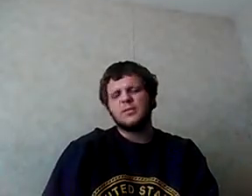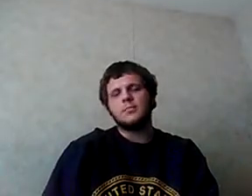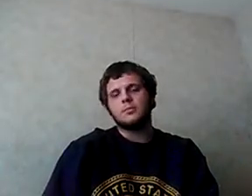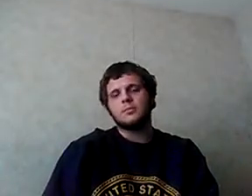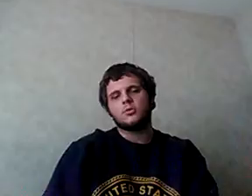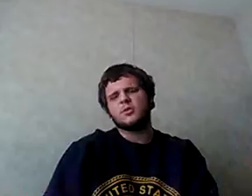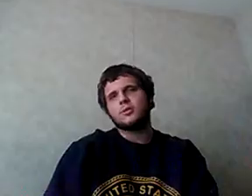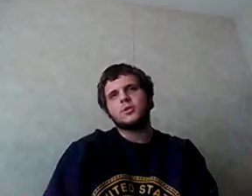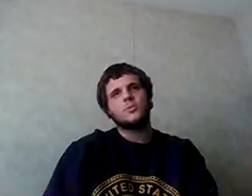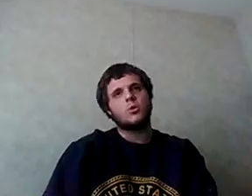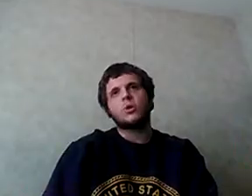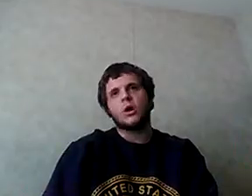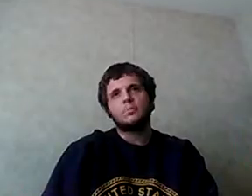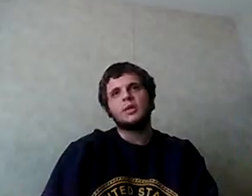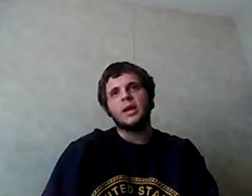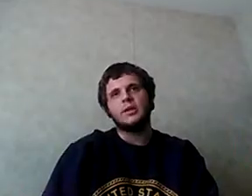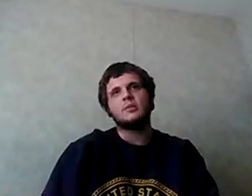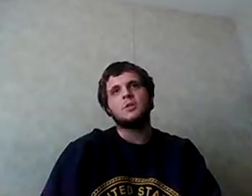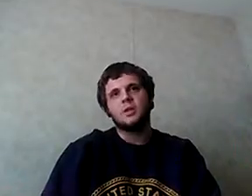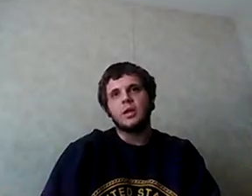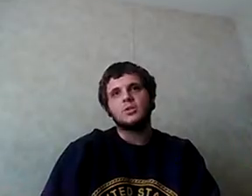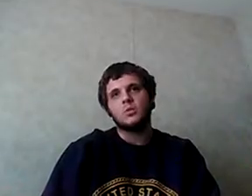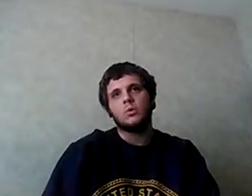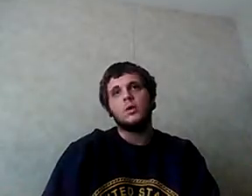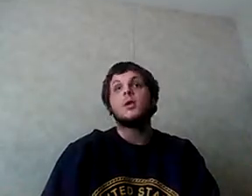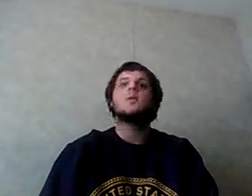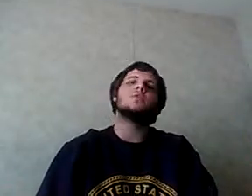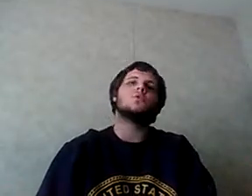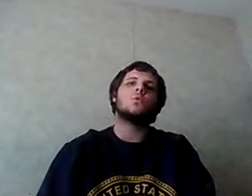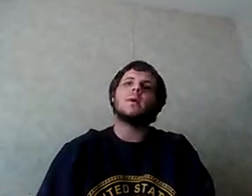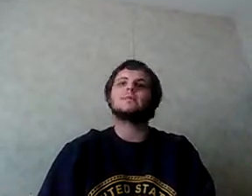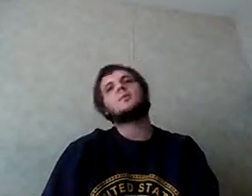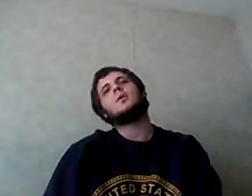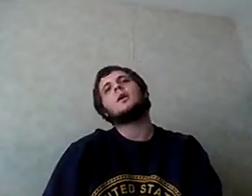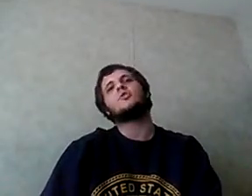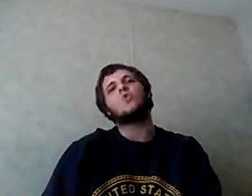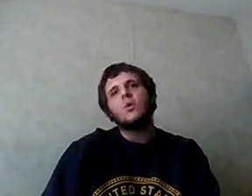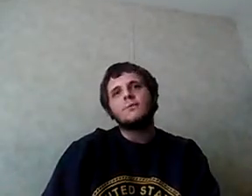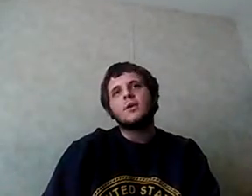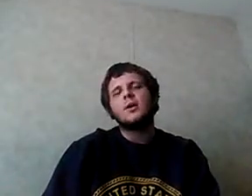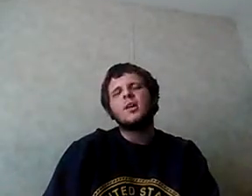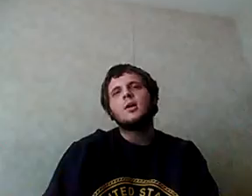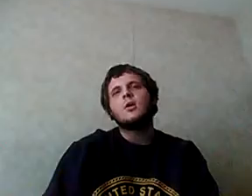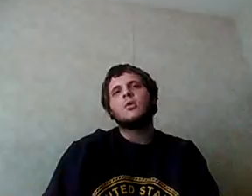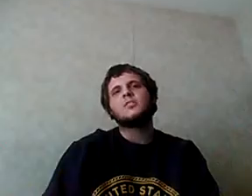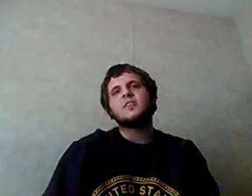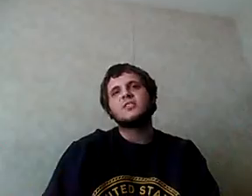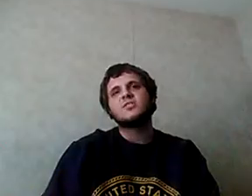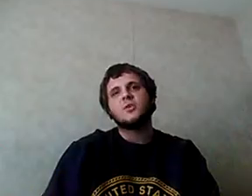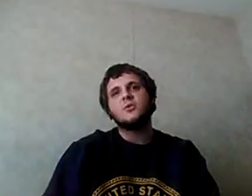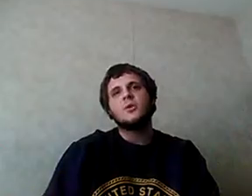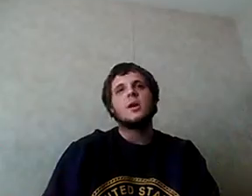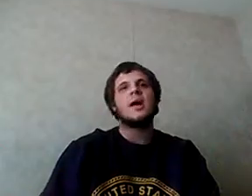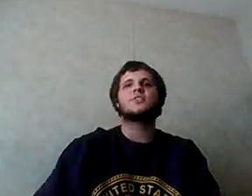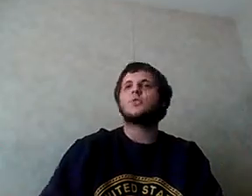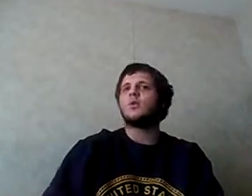and members, it's more complicated to PK someone. Because if they're wearing something like Torva or Tetsu, actually